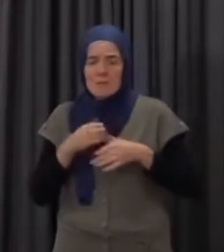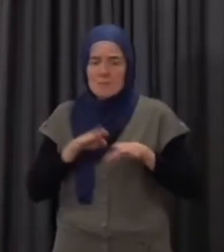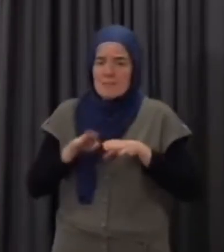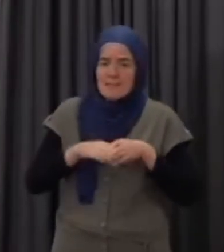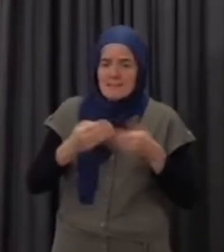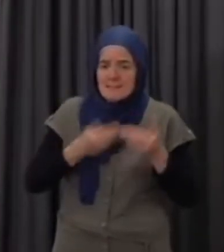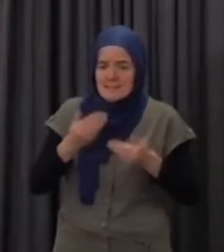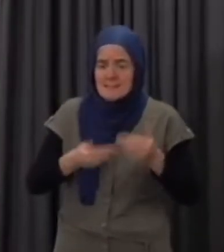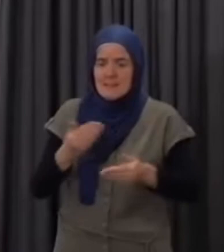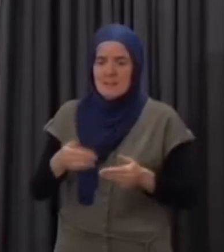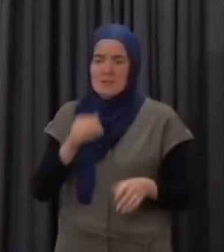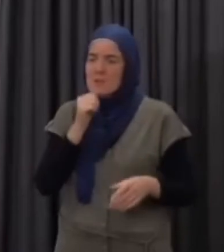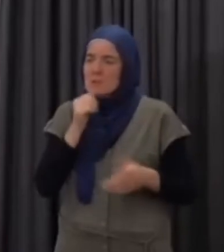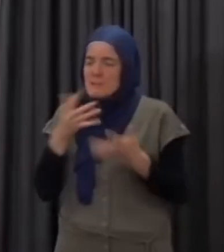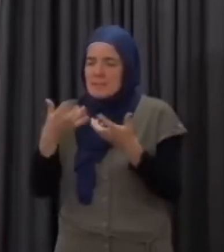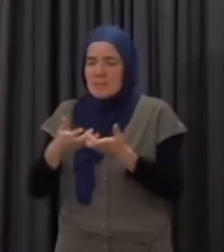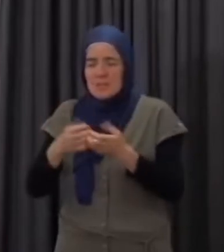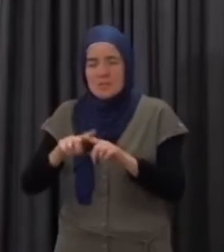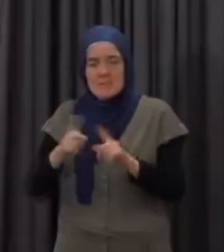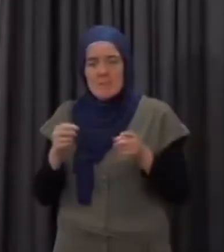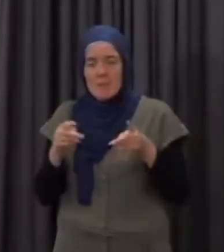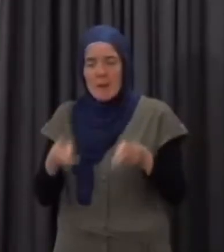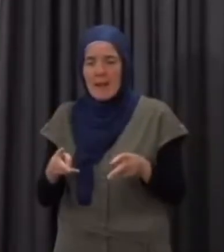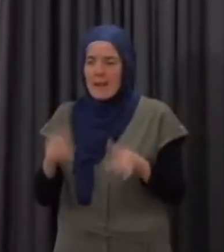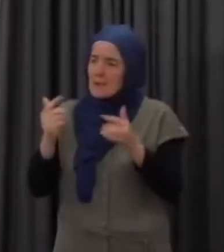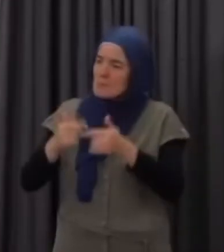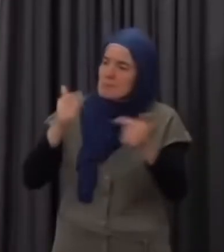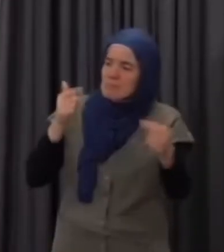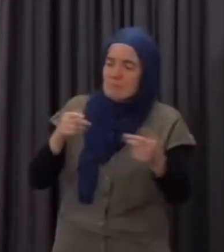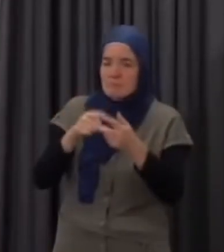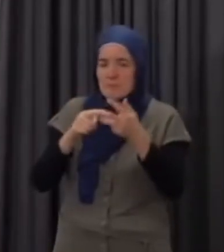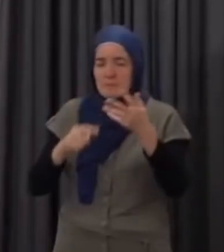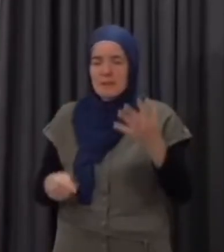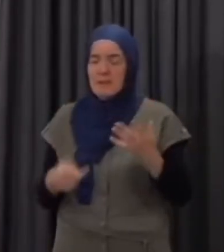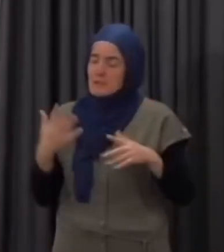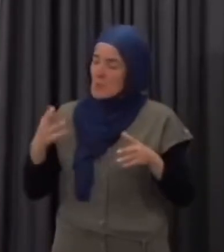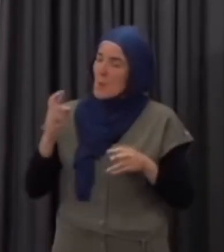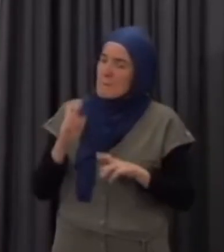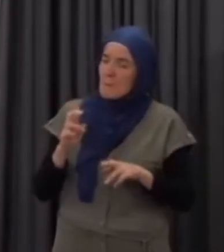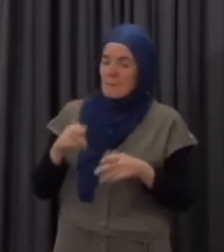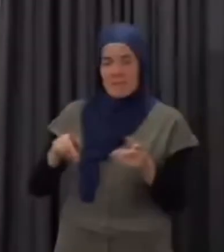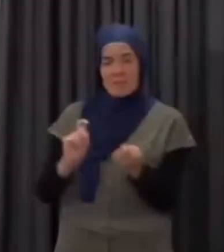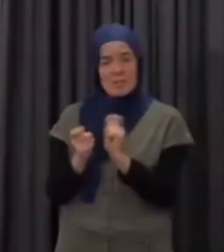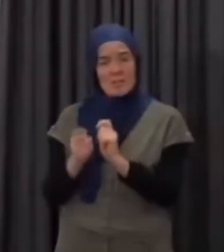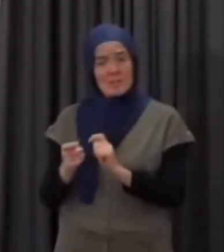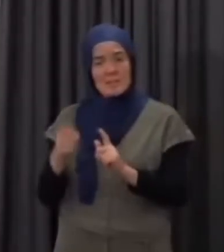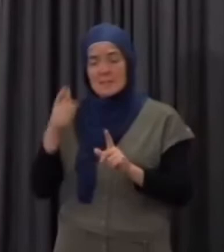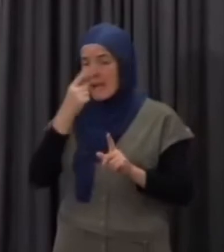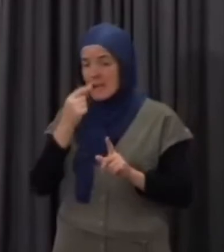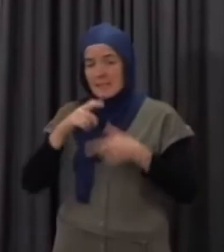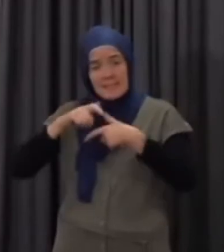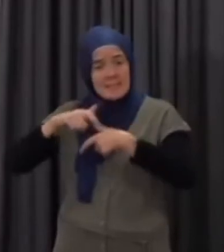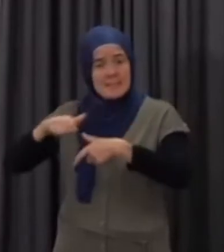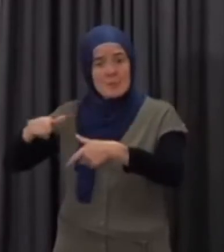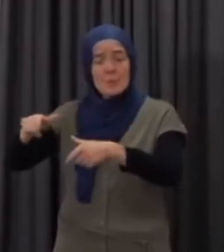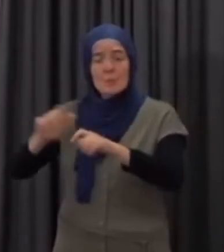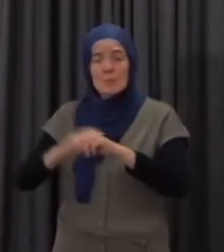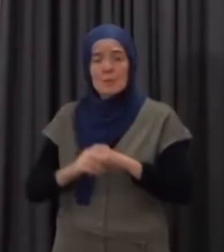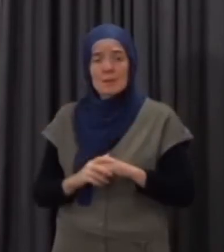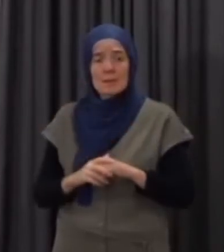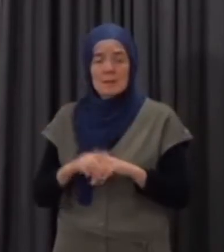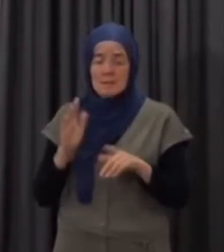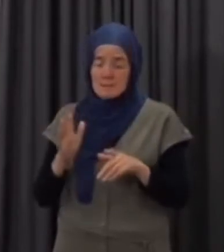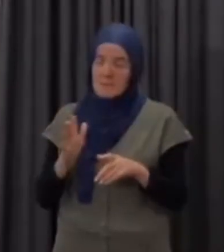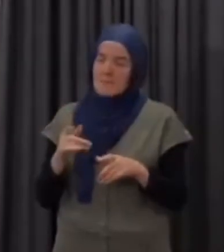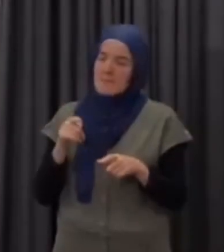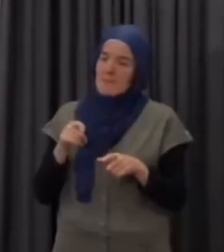down our normal assumptions about how the NHS operates. And I would really hope that we can hold on to those changes in practice, because I think they are about safety,